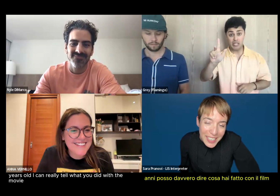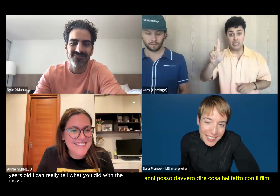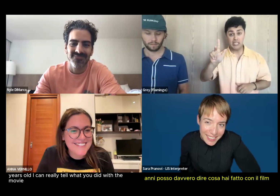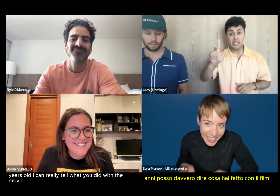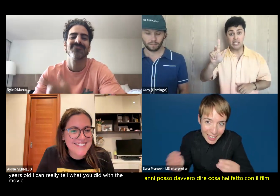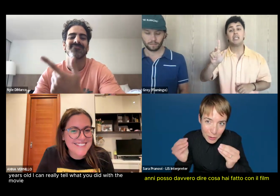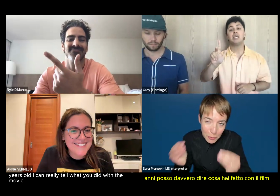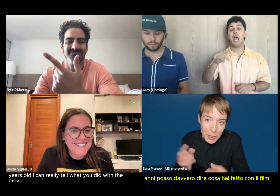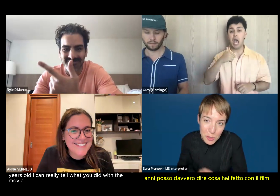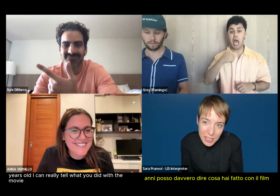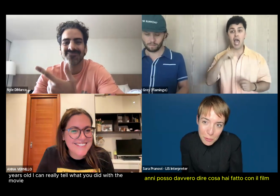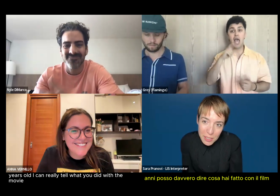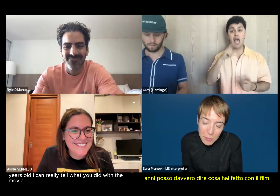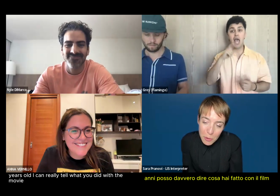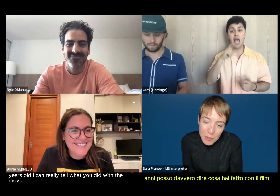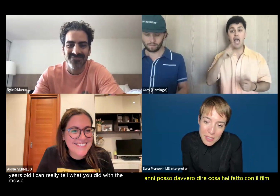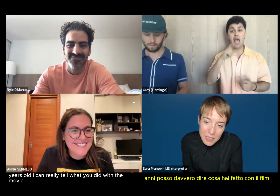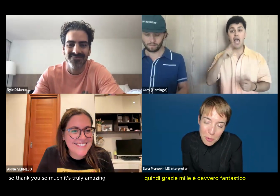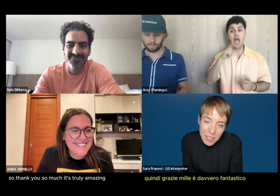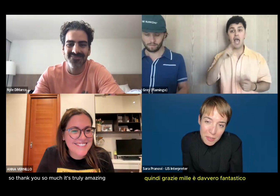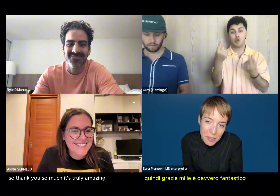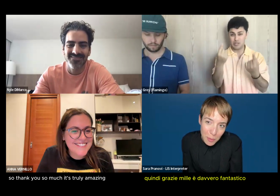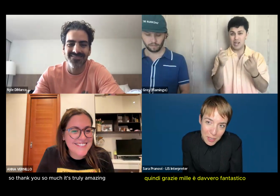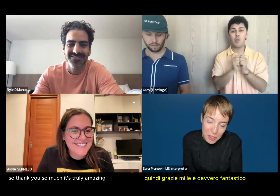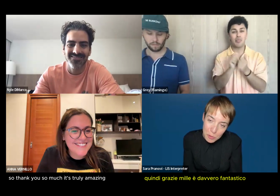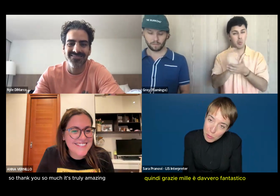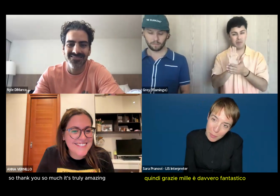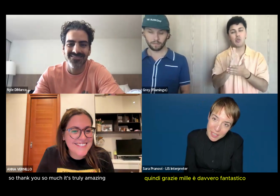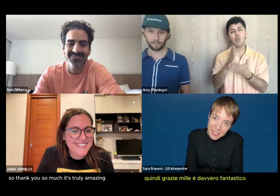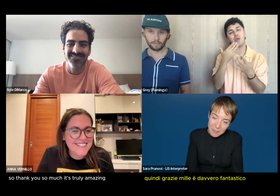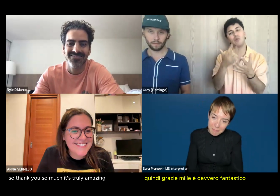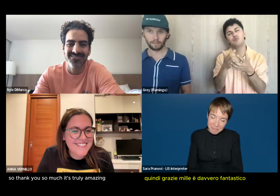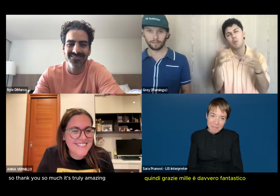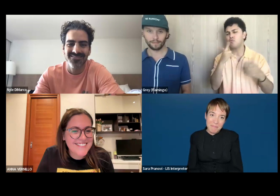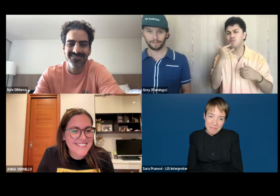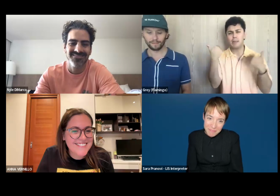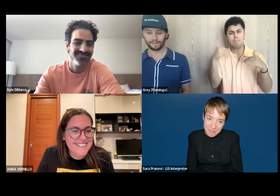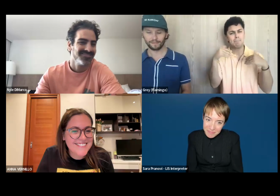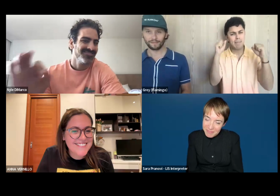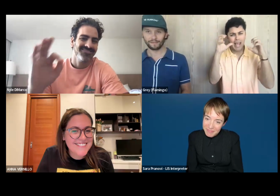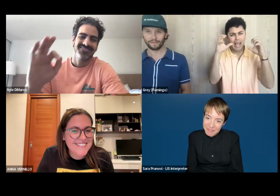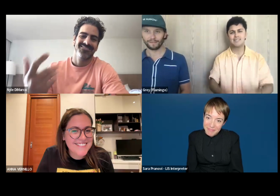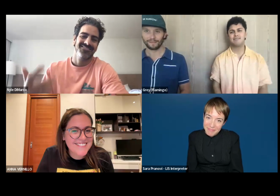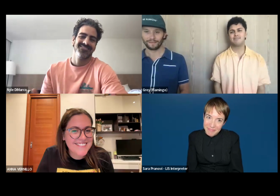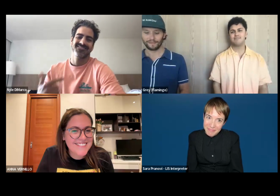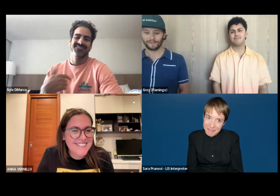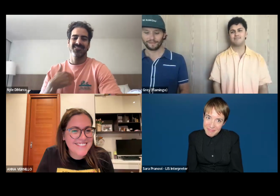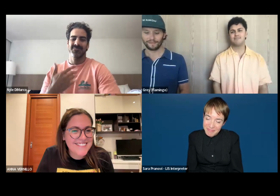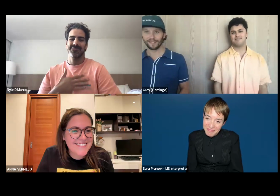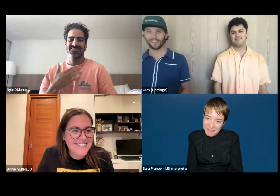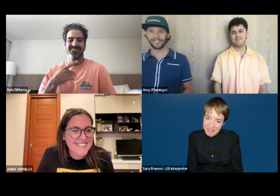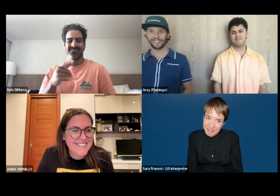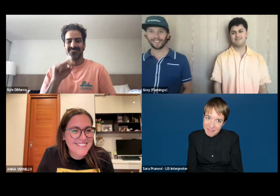can really tell what you did with the movie. So thank you so much. It's truly amazing.